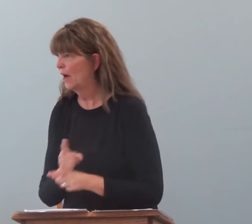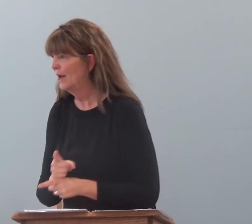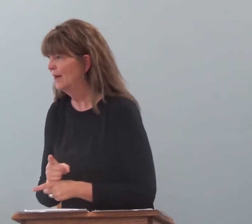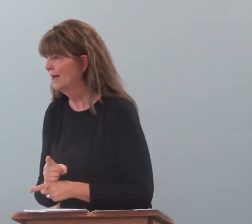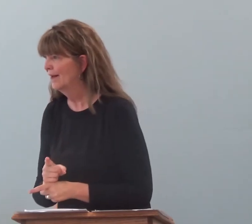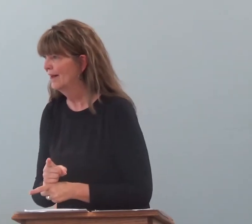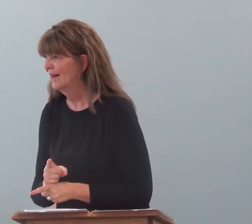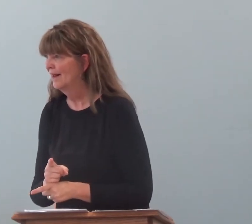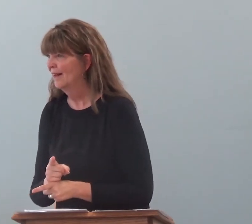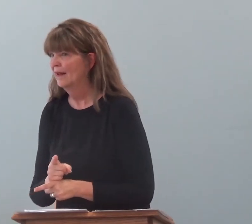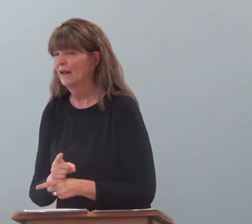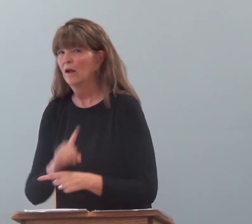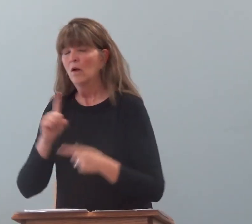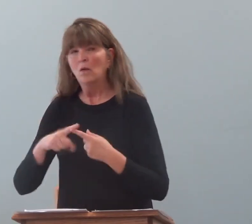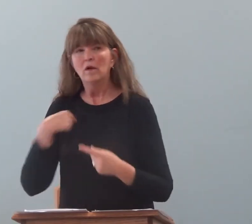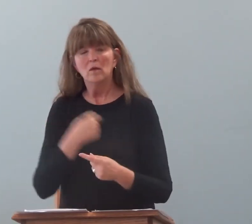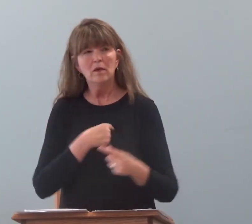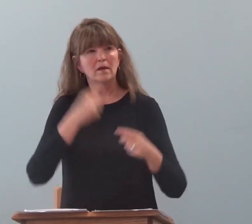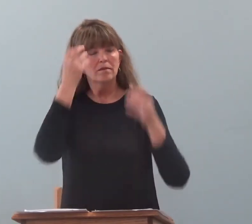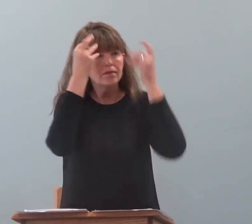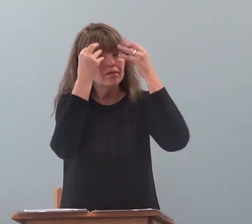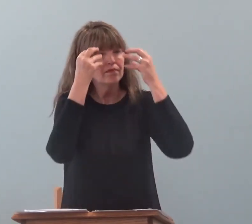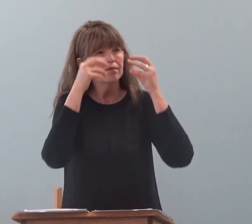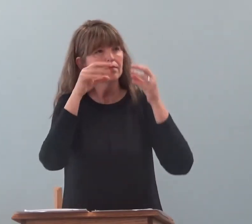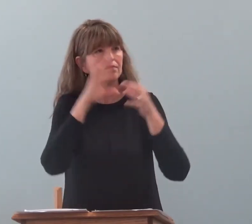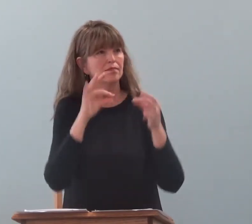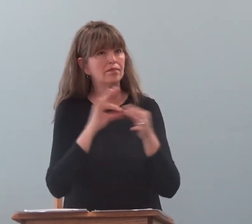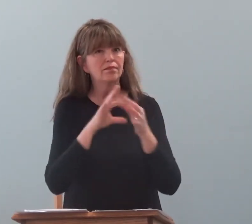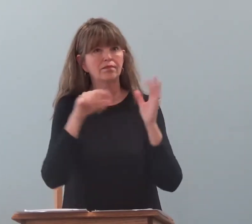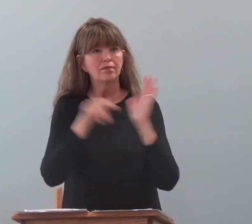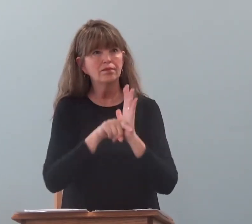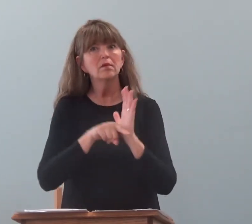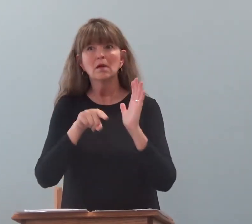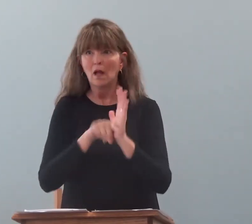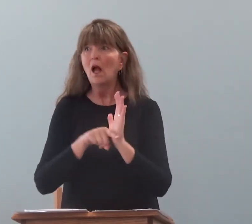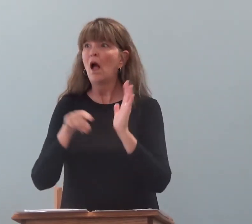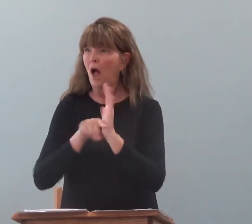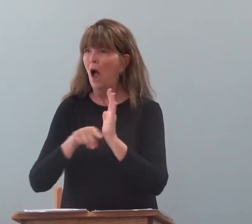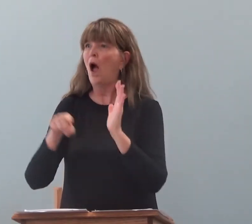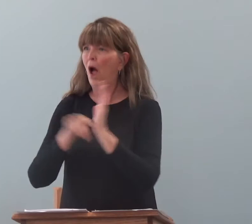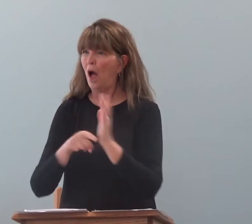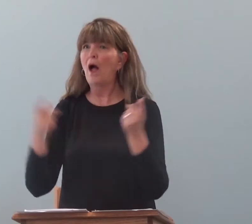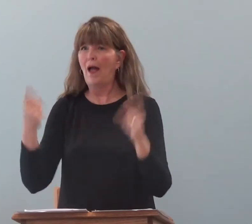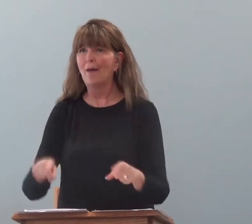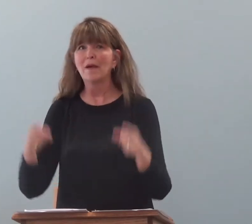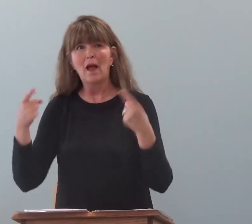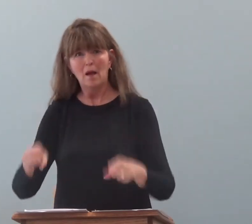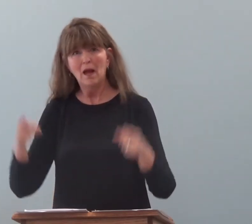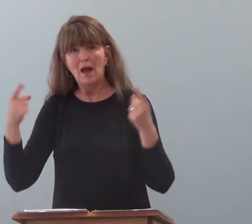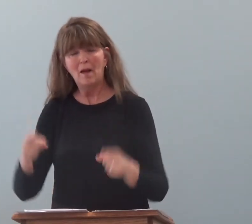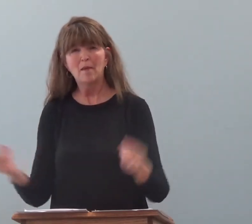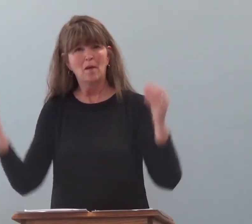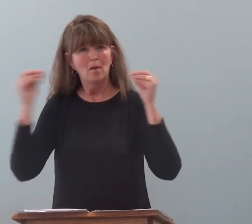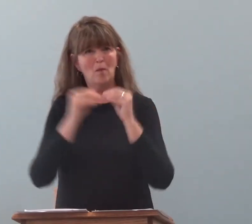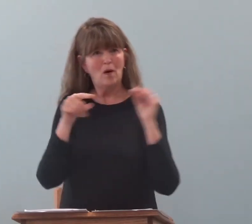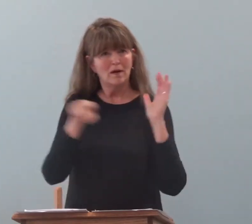You know, if you guys think negatively and talk negatively, negative things are going to start to happen. The more negative that we talk, the